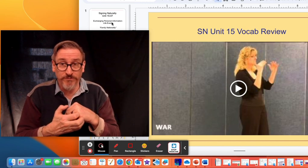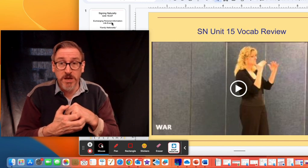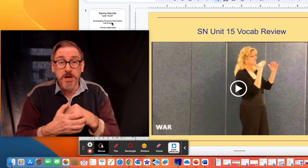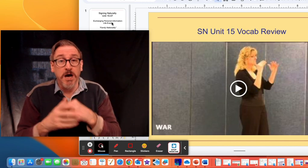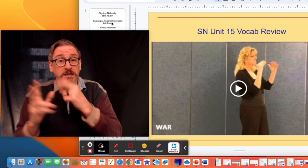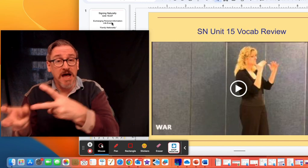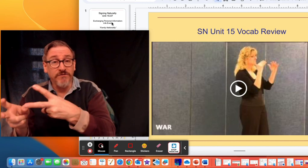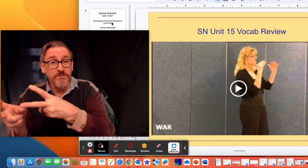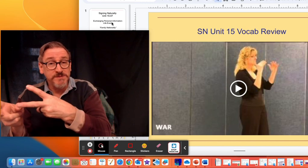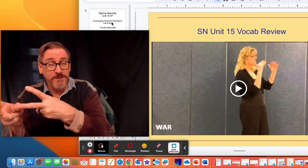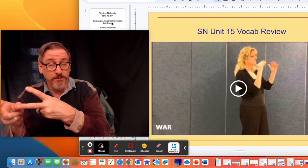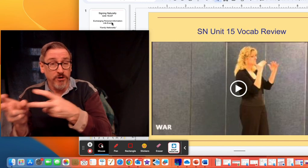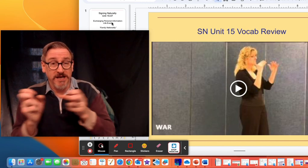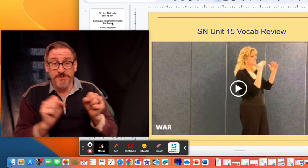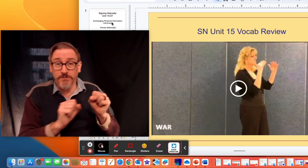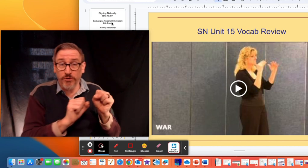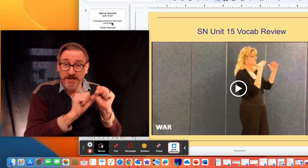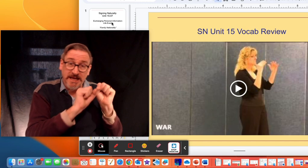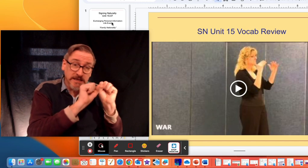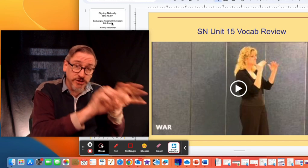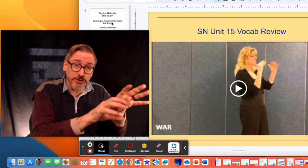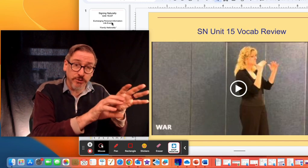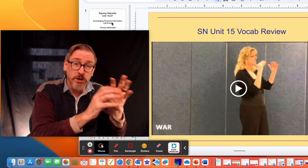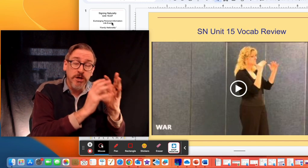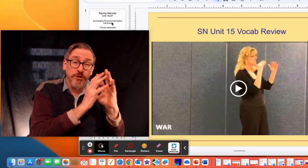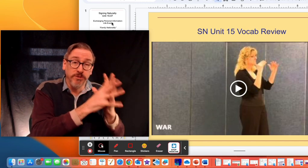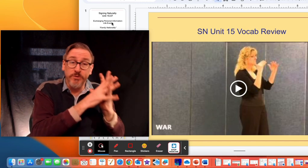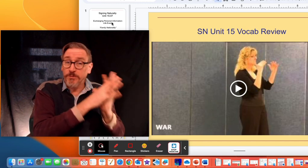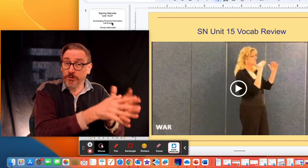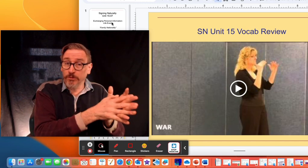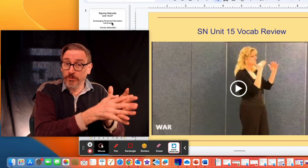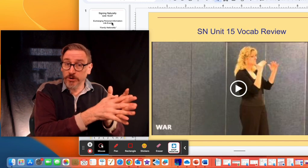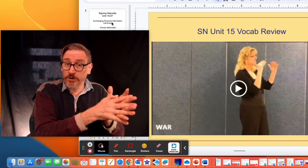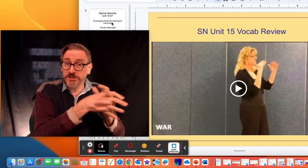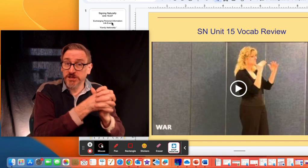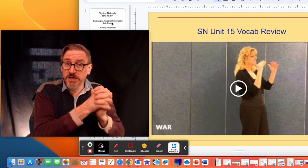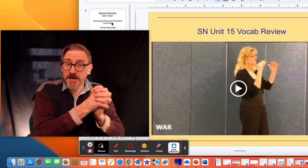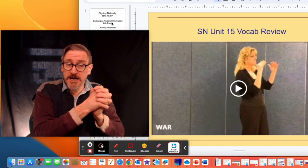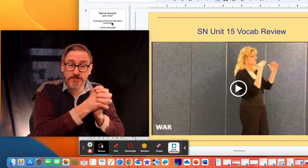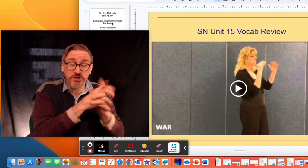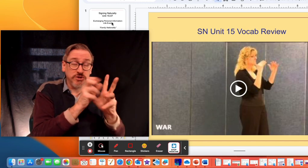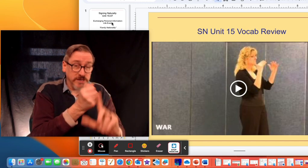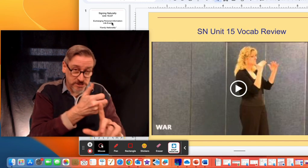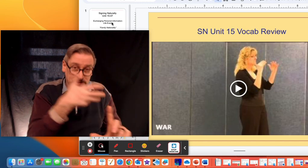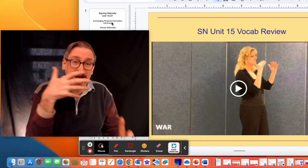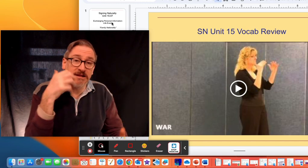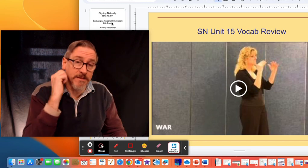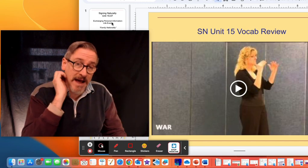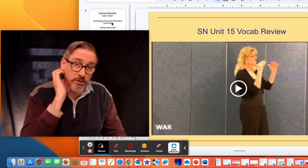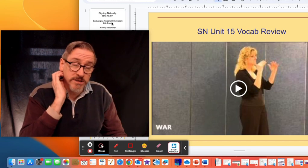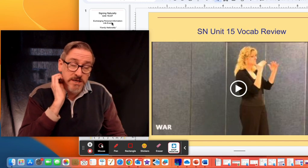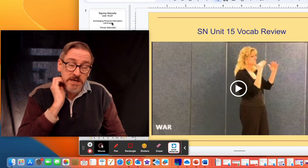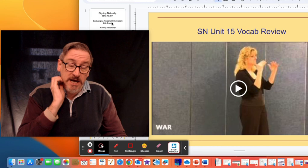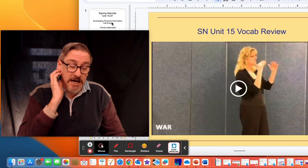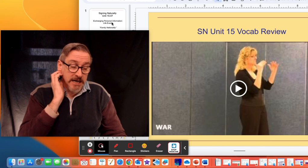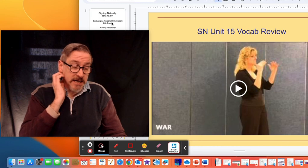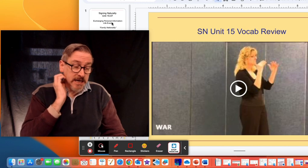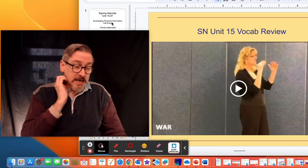point, a lot from this pink book has been put into the blue and the purple books to expand them out.